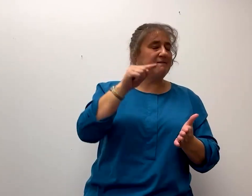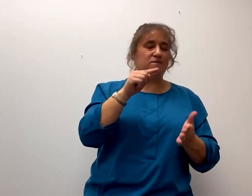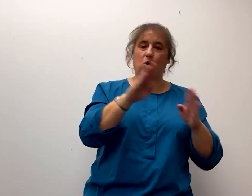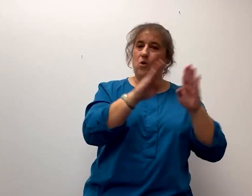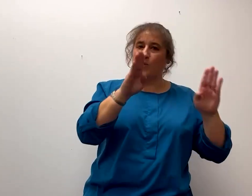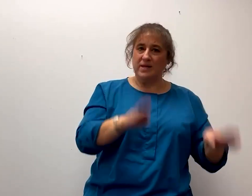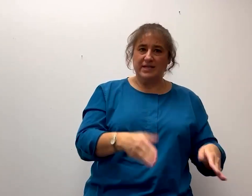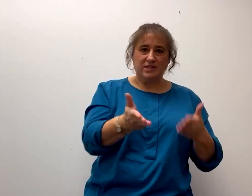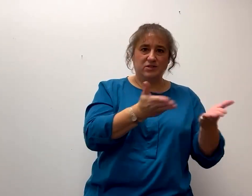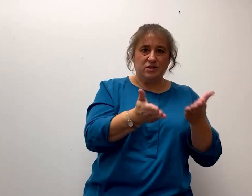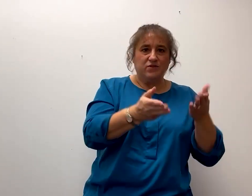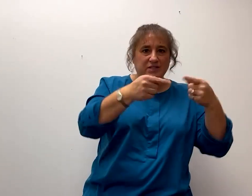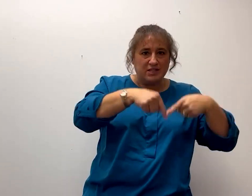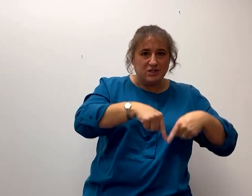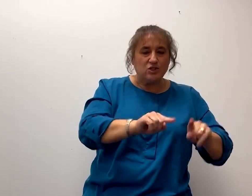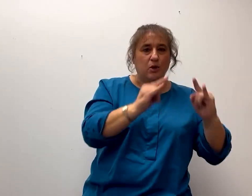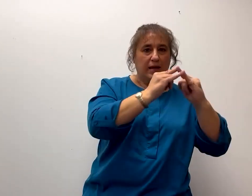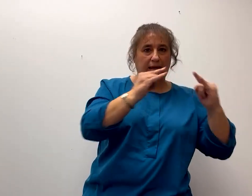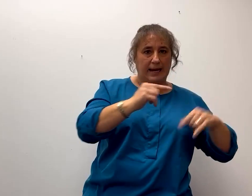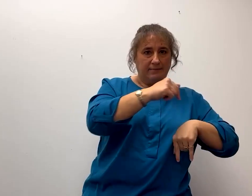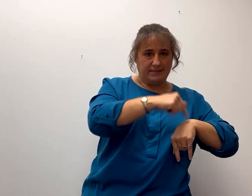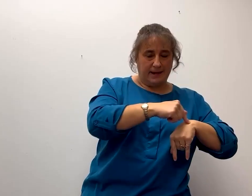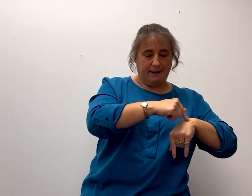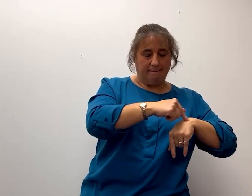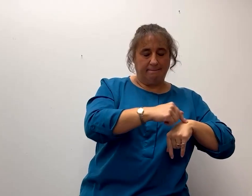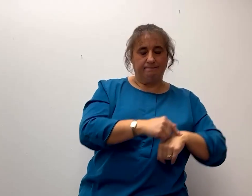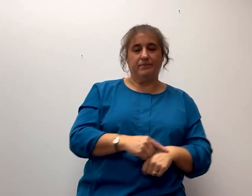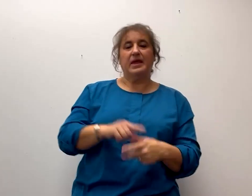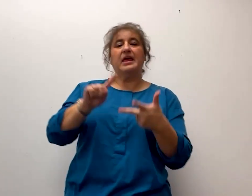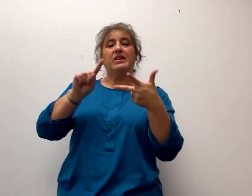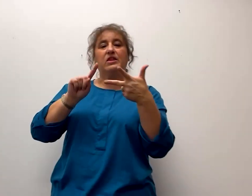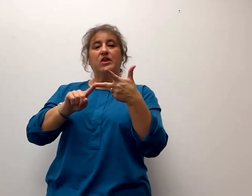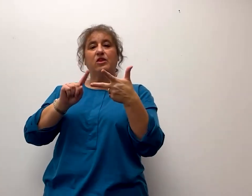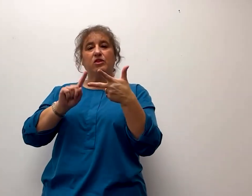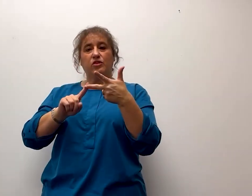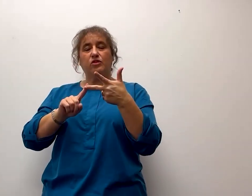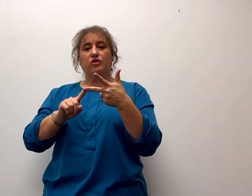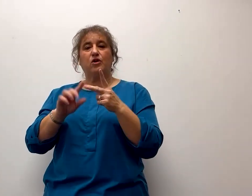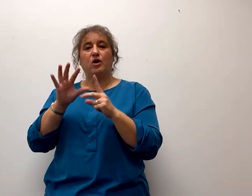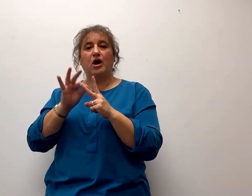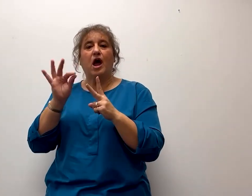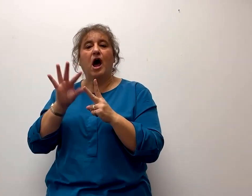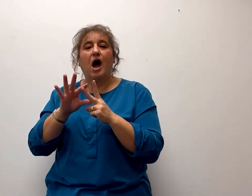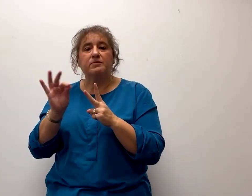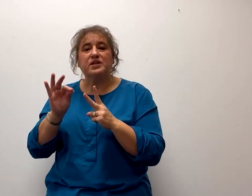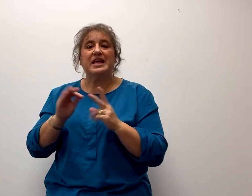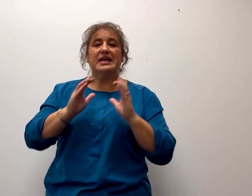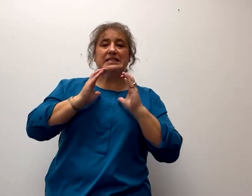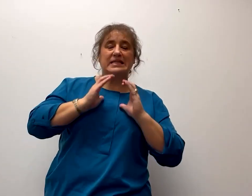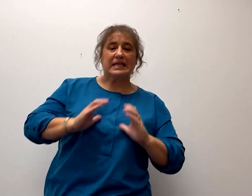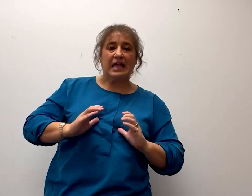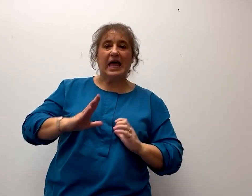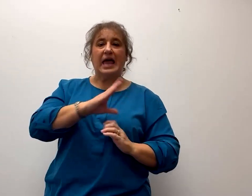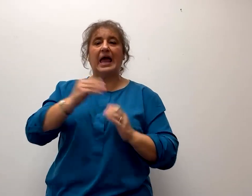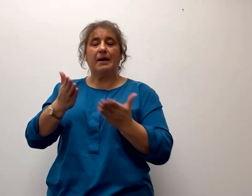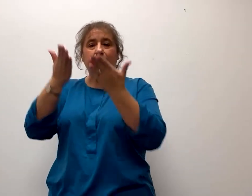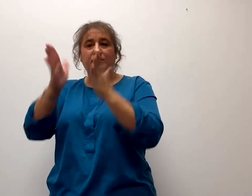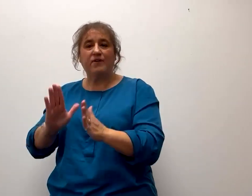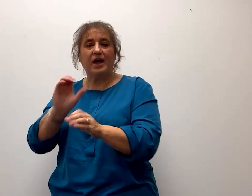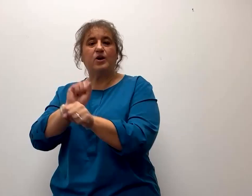that time. The third path is that the client and the residential provider can work together to mutually create a camp